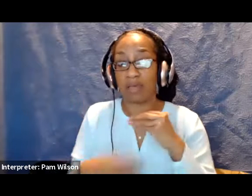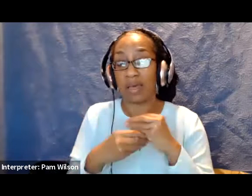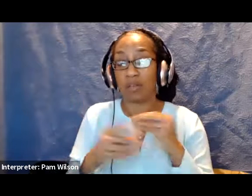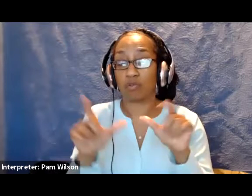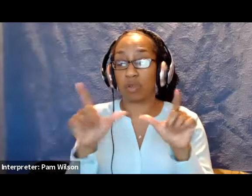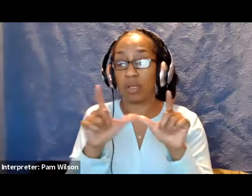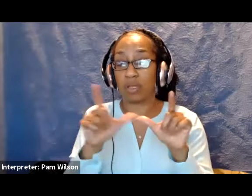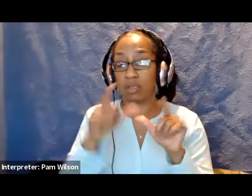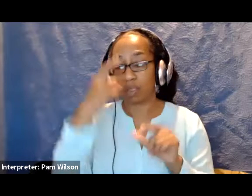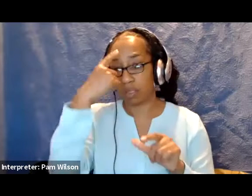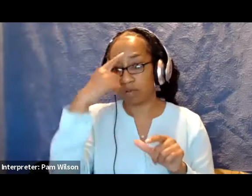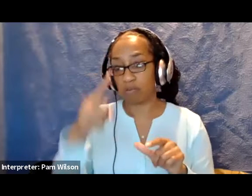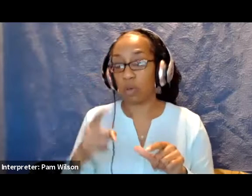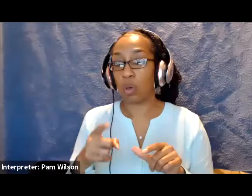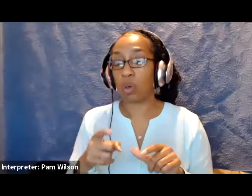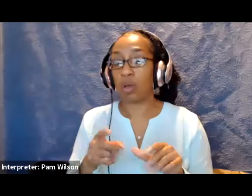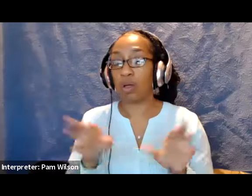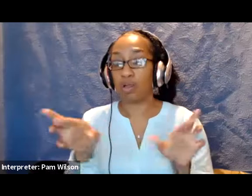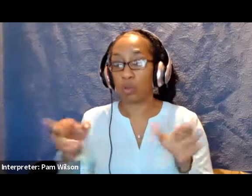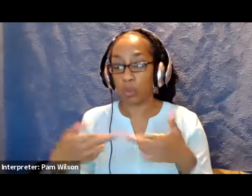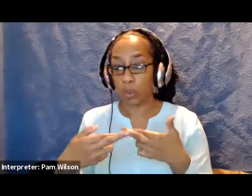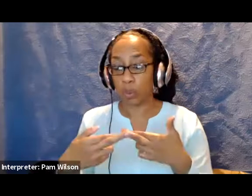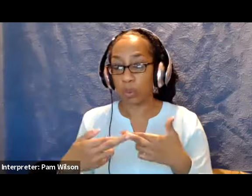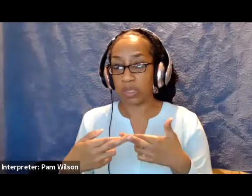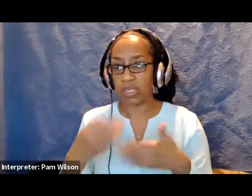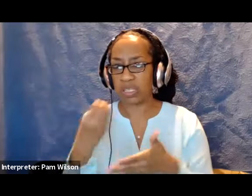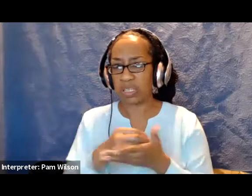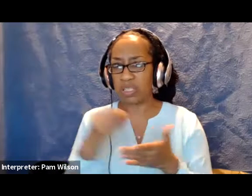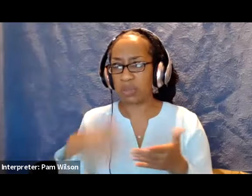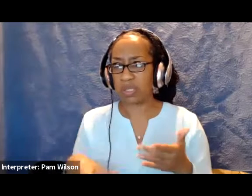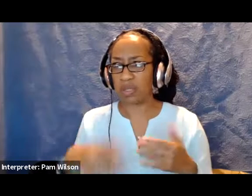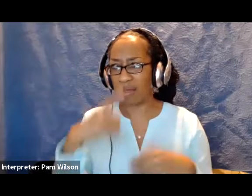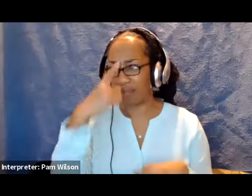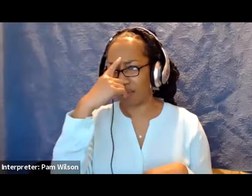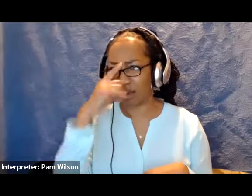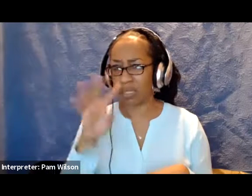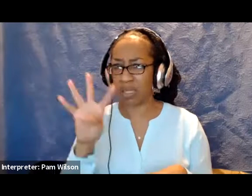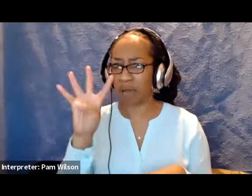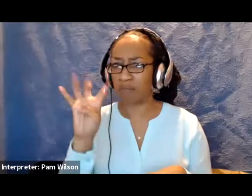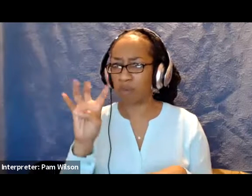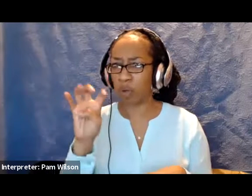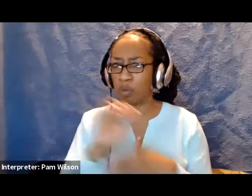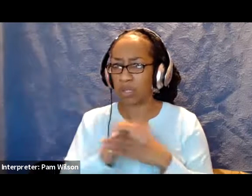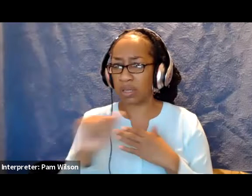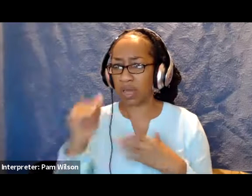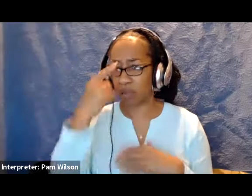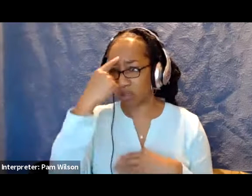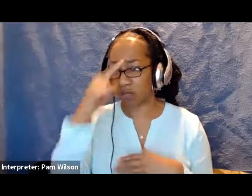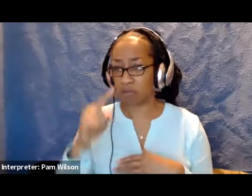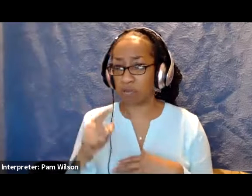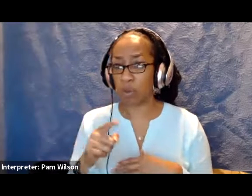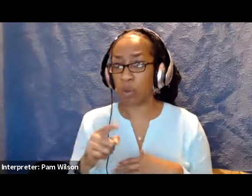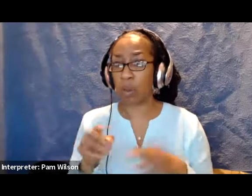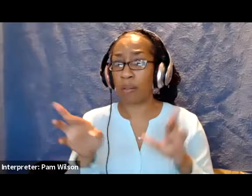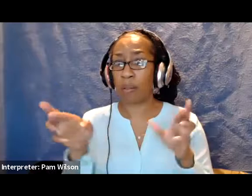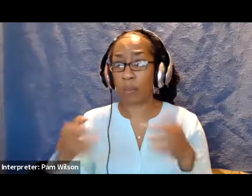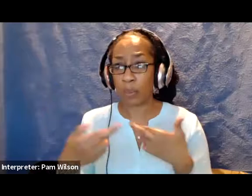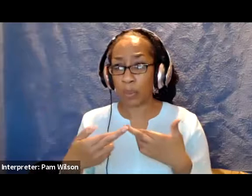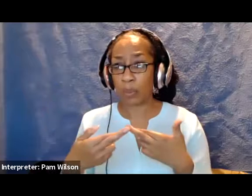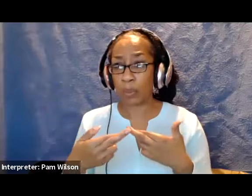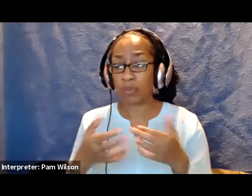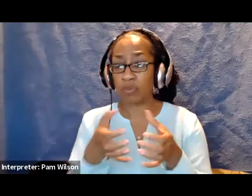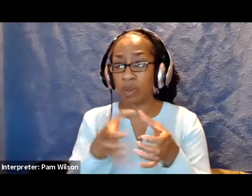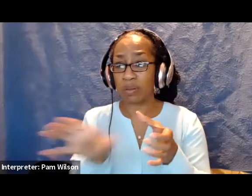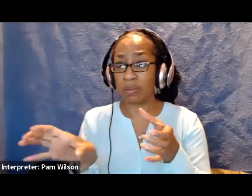rooms, and they are expensive. I believe they're like $400 per breakout room. So that's something to think